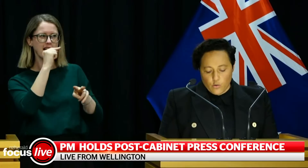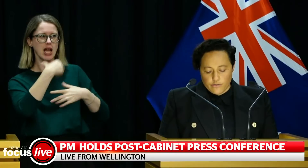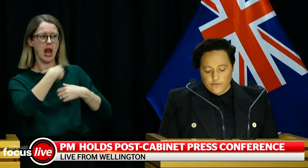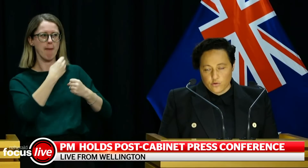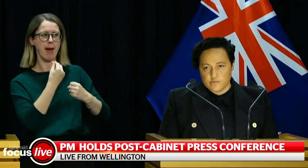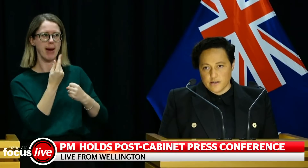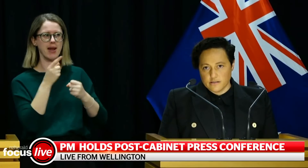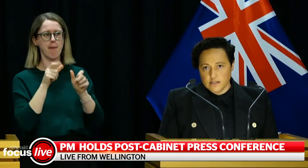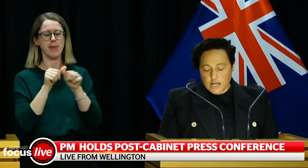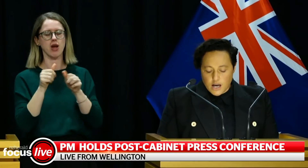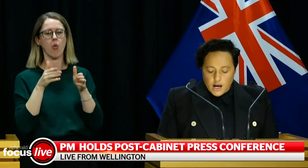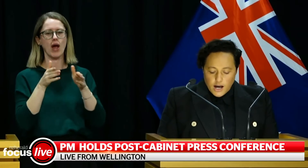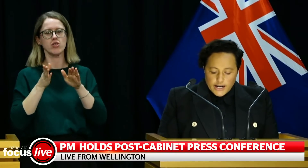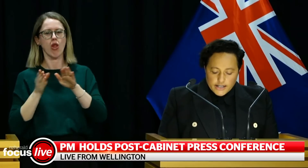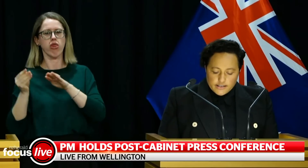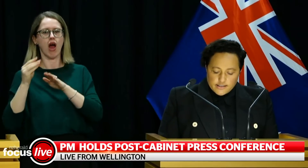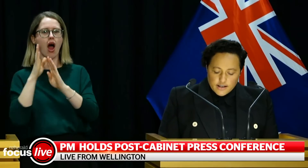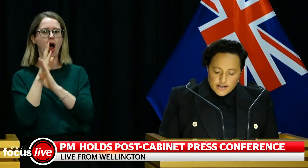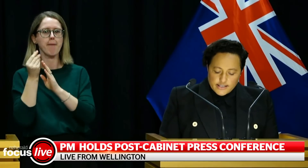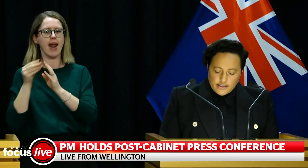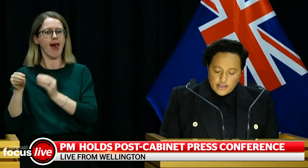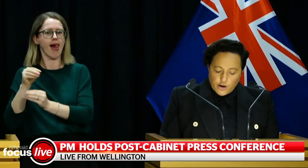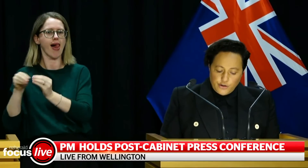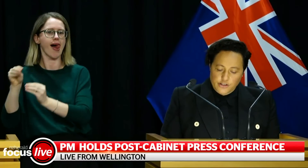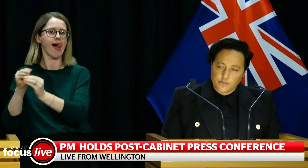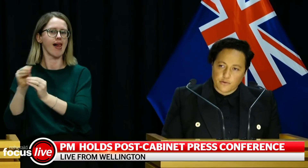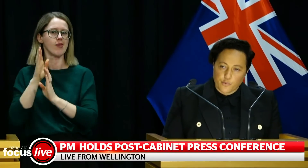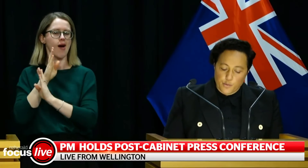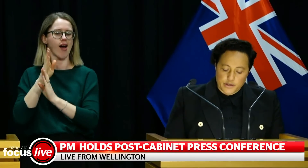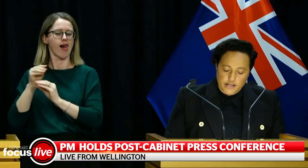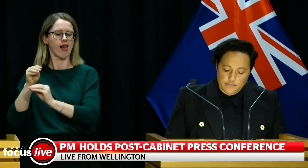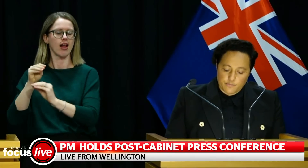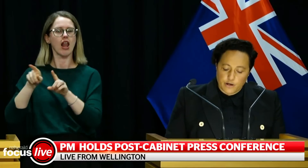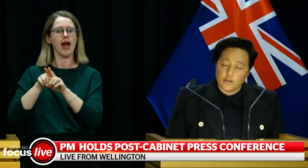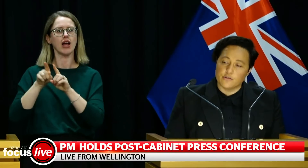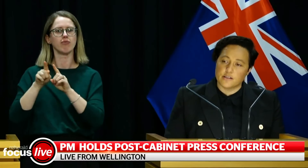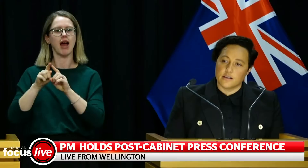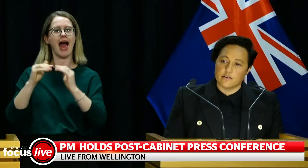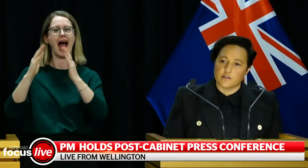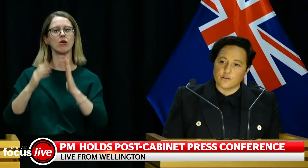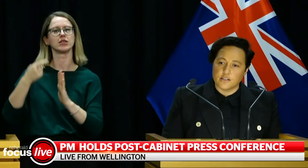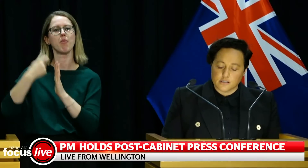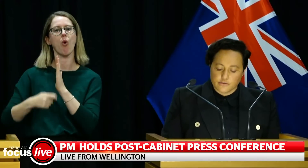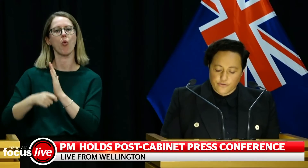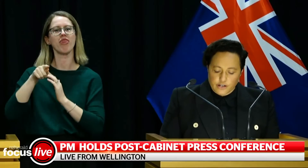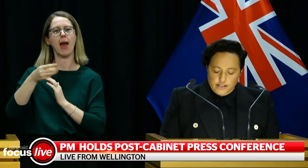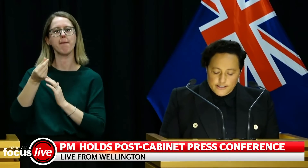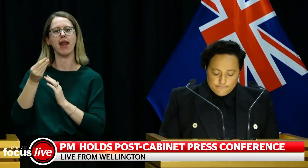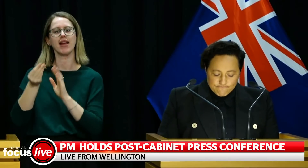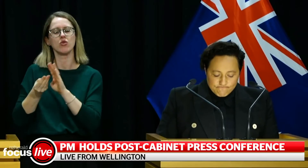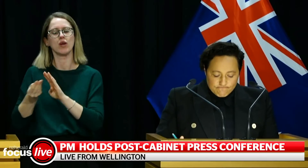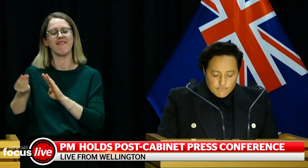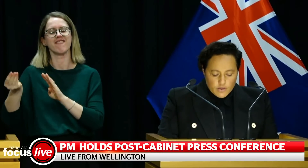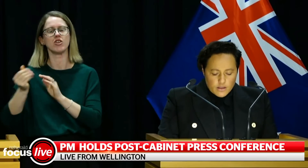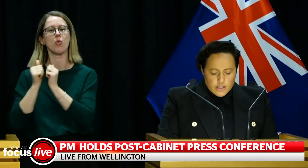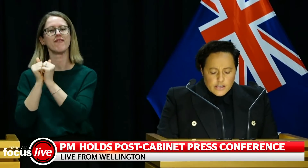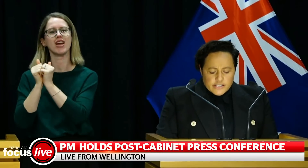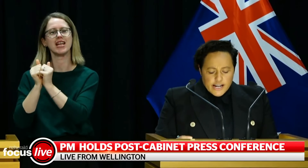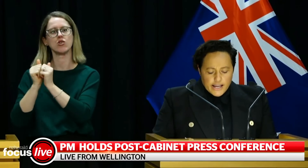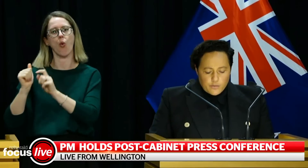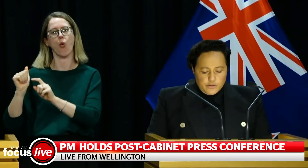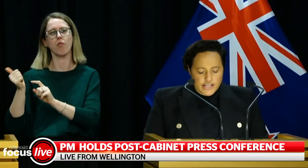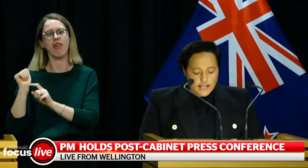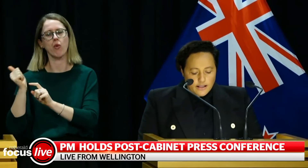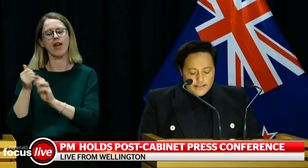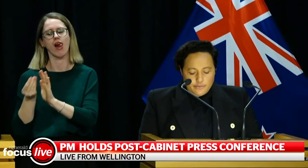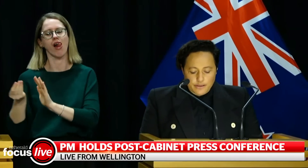evade law enforcement, hiding and disguising their ownership of property by using their associates and friends.